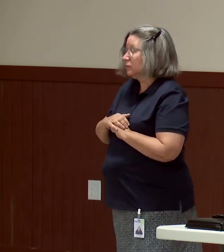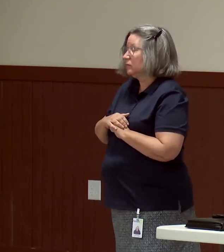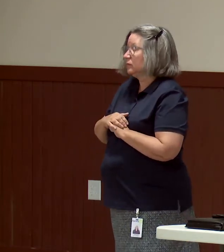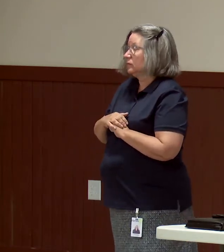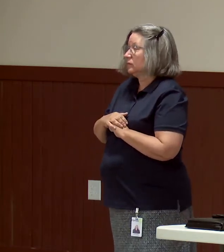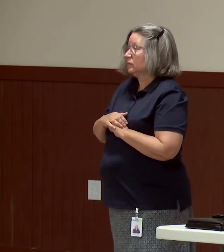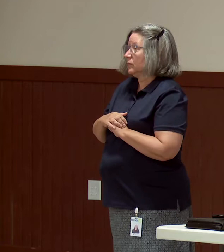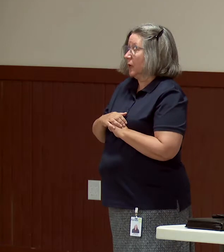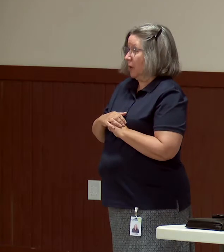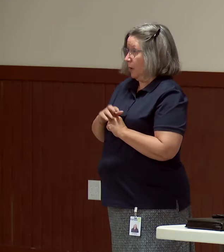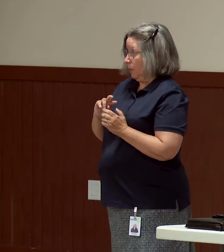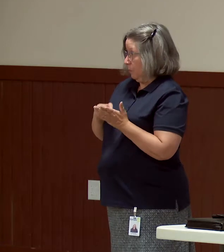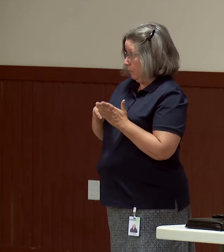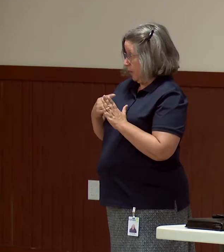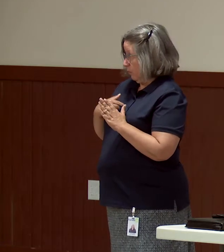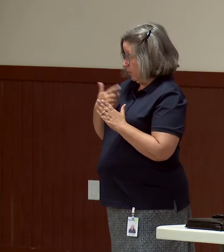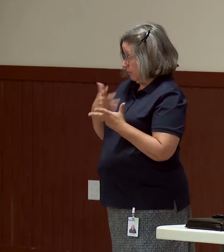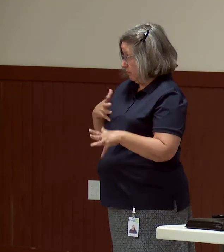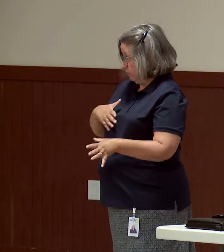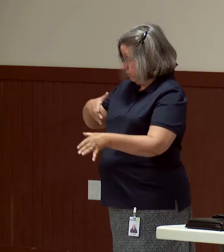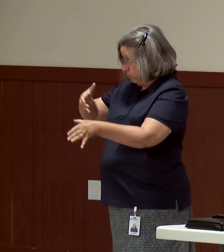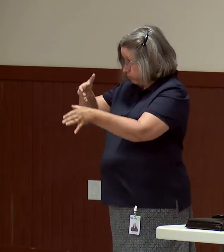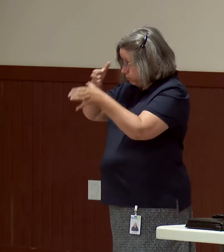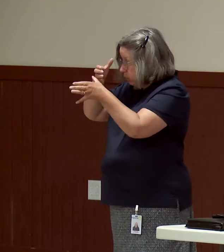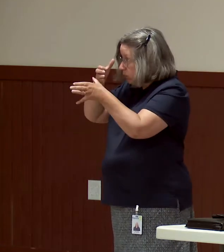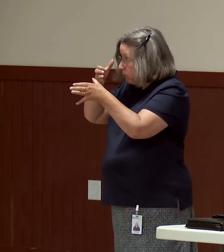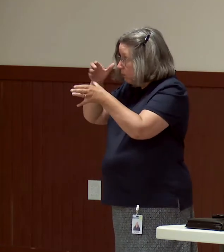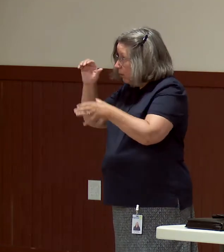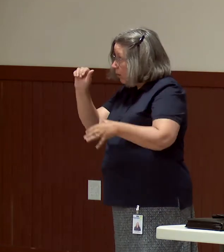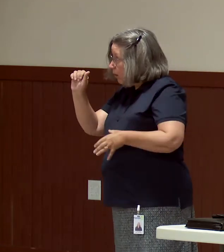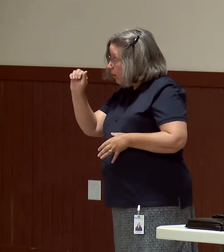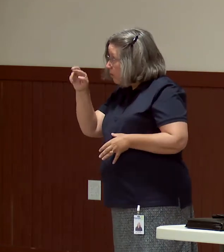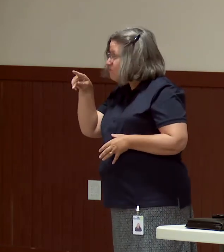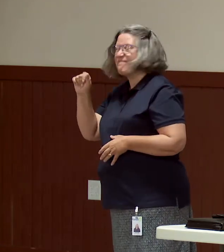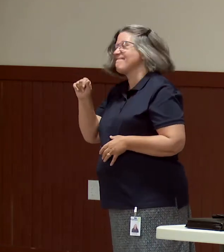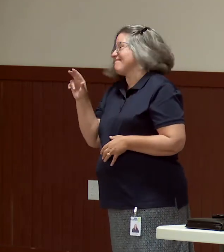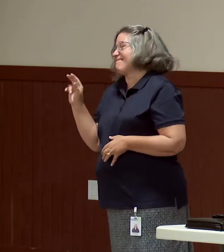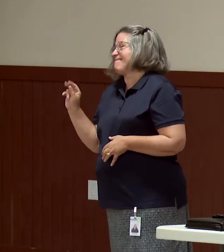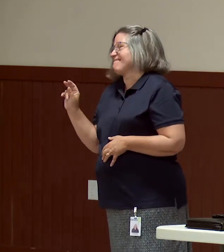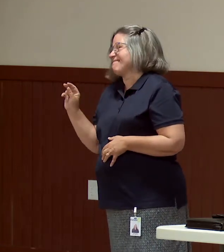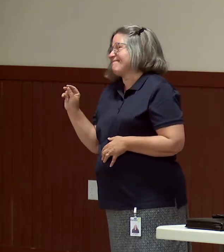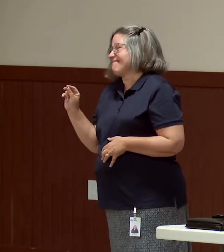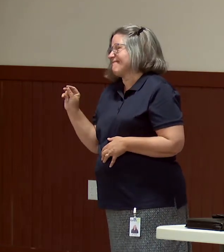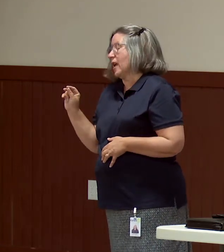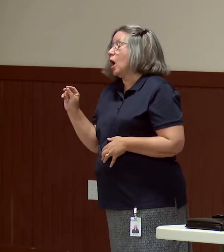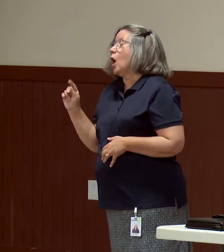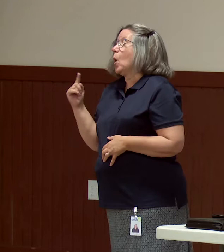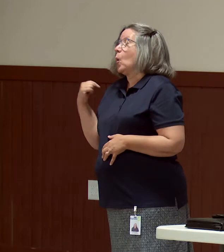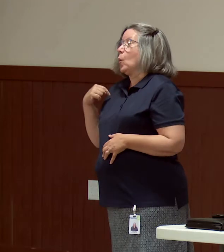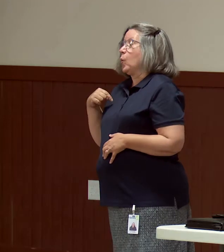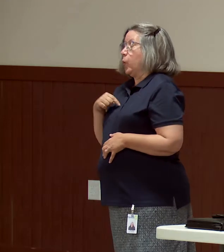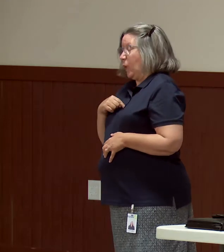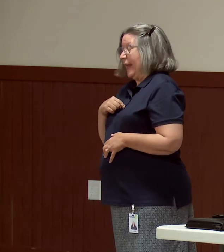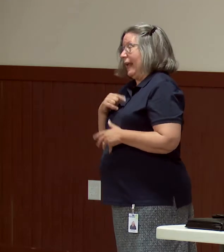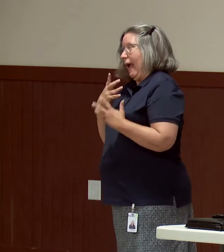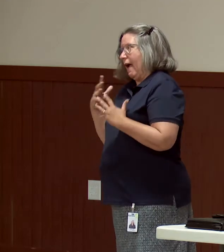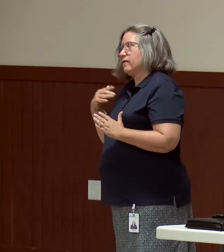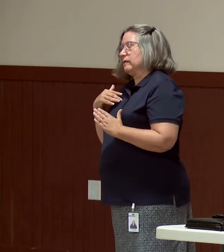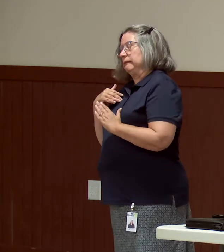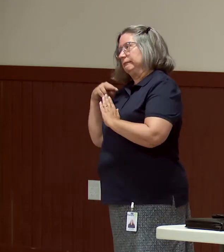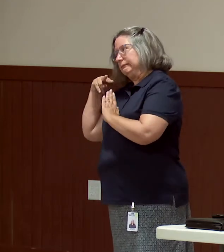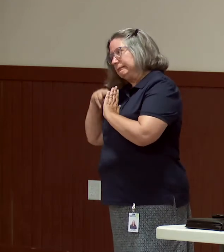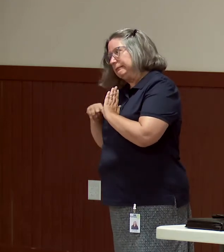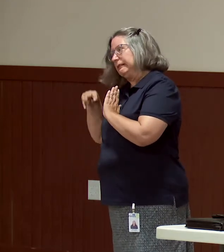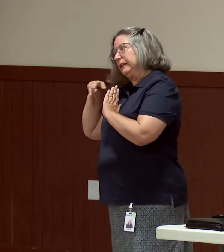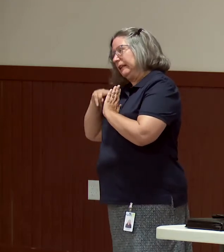we're experts on the American Rescue Plan. We are the people at the county who have done the most reading on it and who are